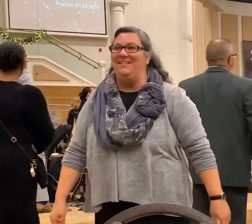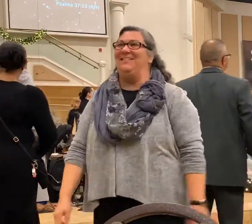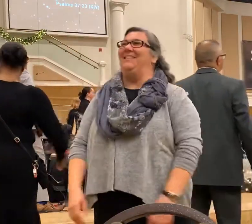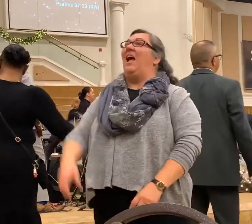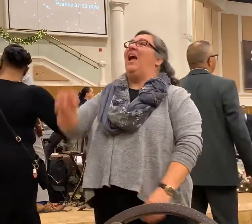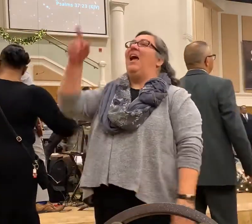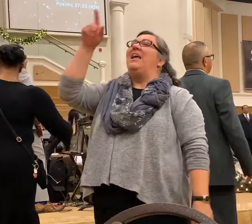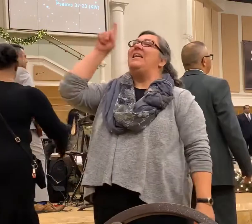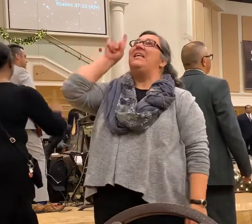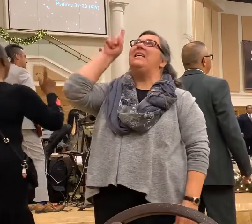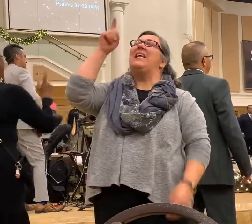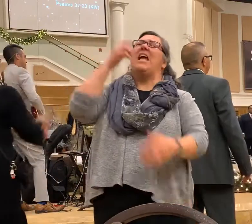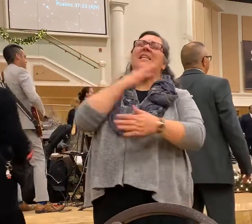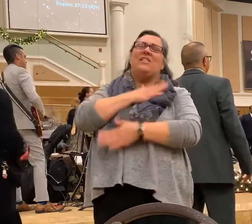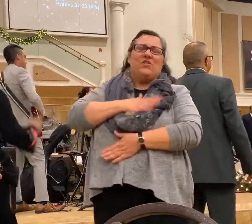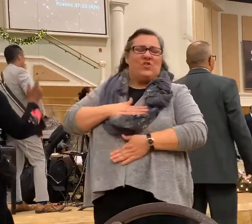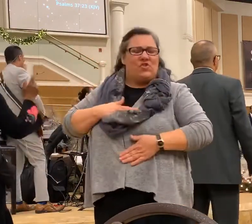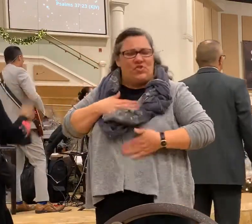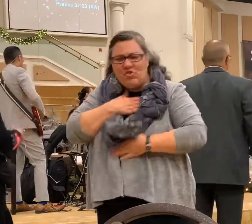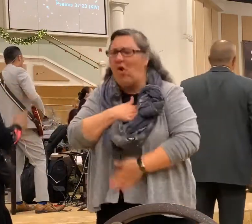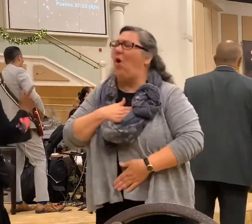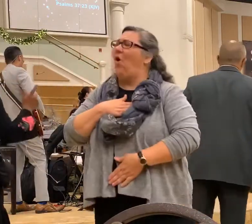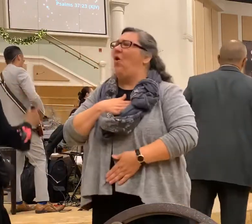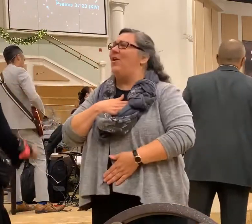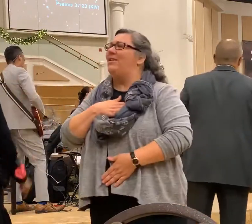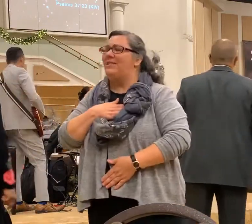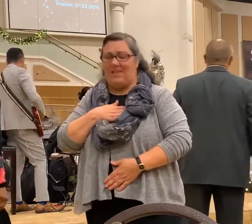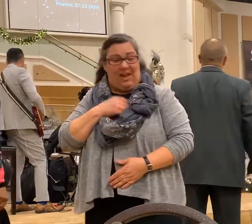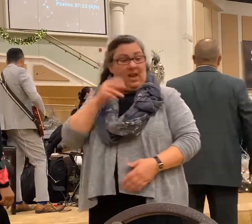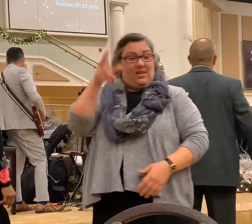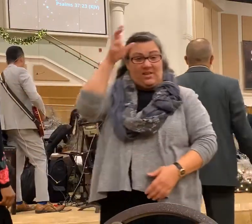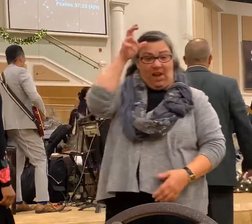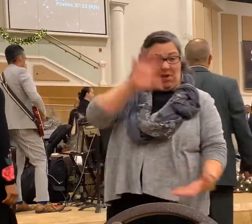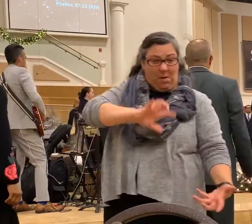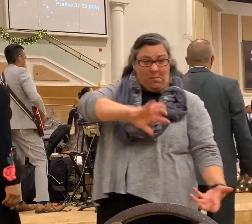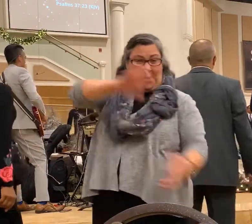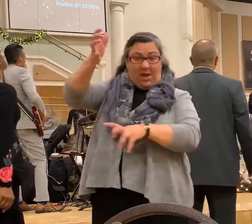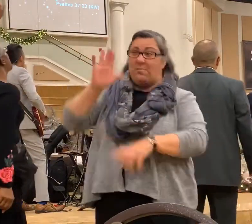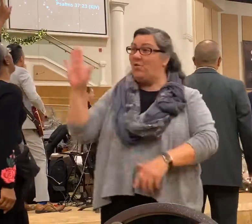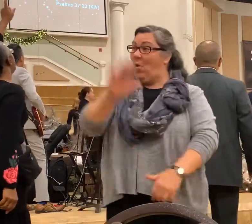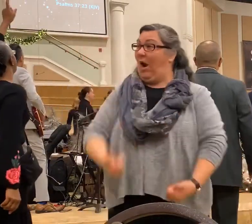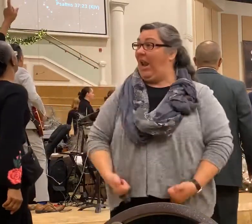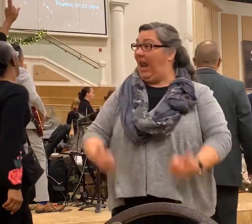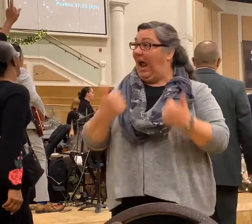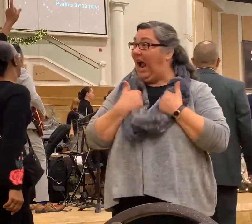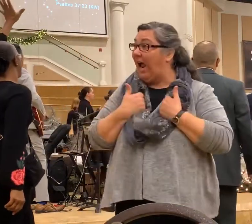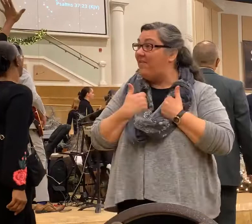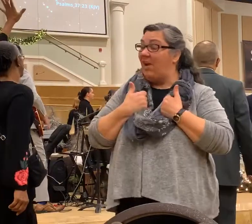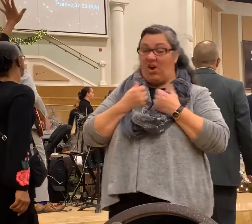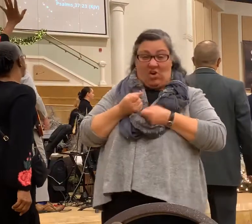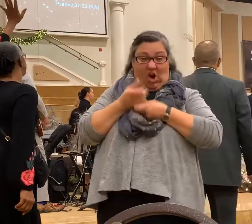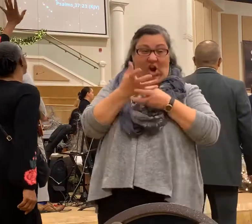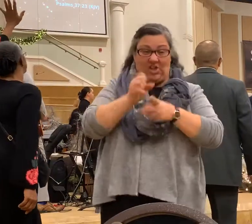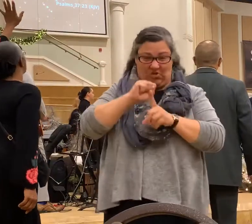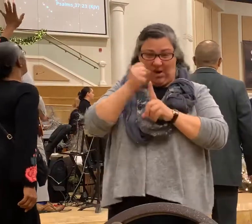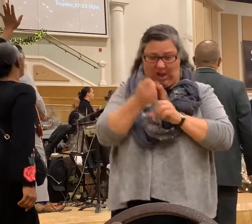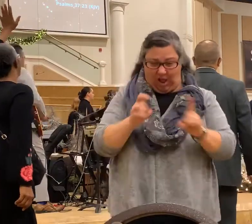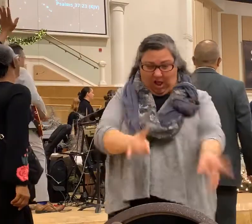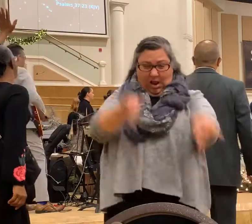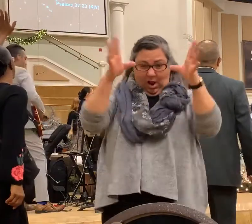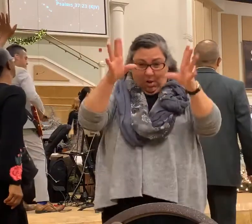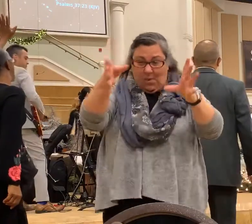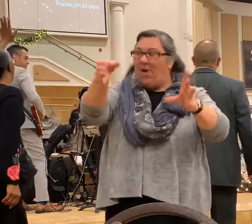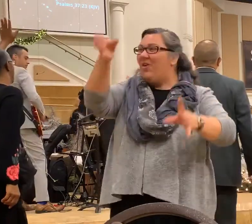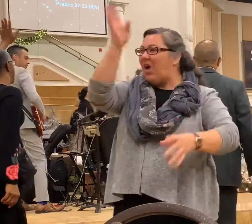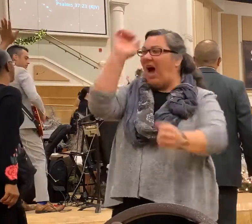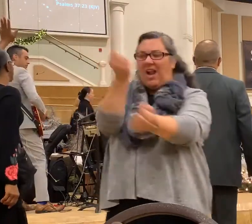He gets the light out of seeing the devil that's messed you up so bad and made you feel so separate. He loves to show up